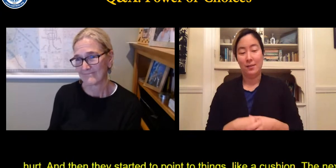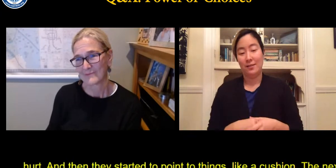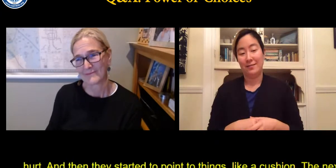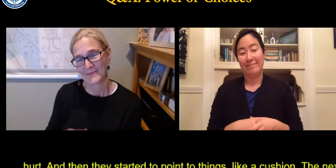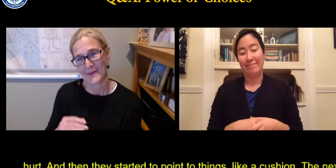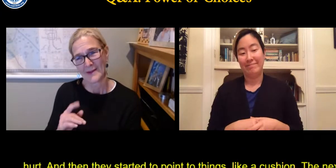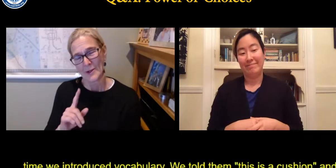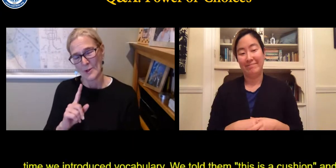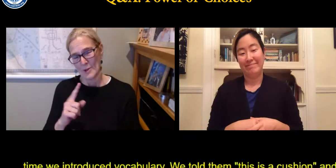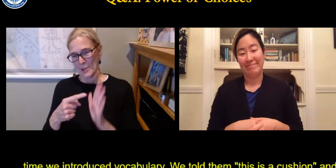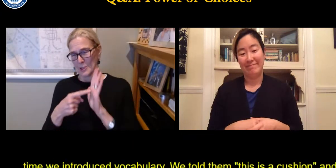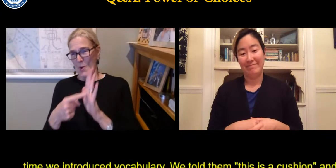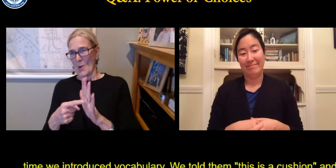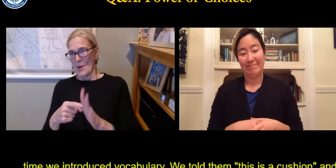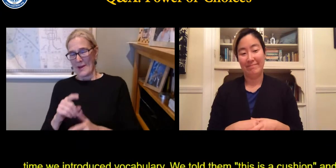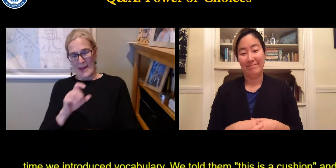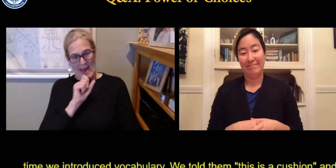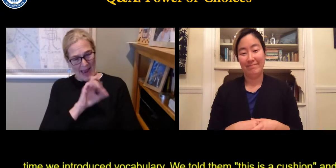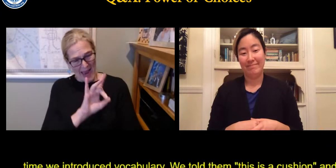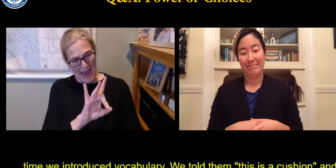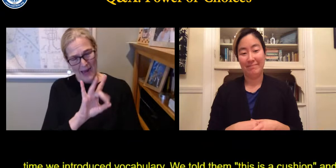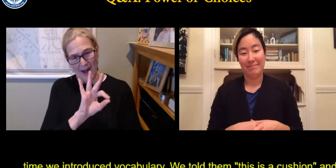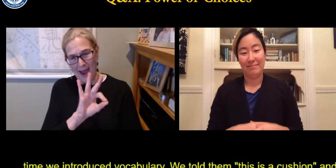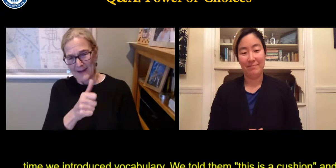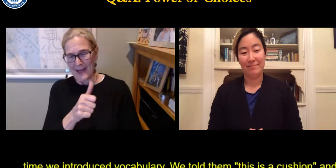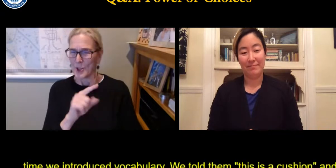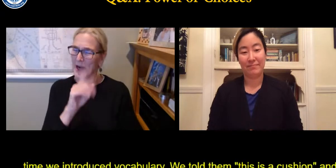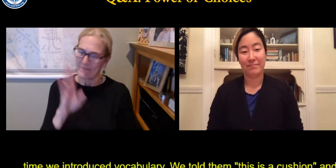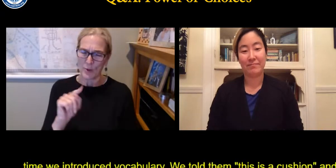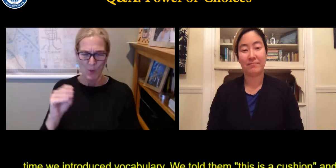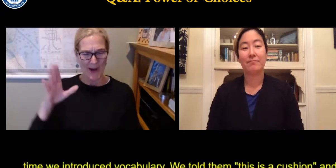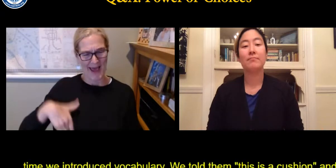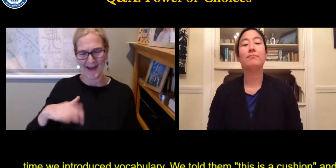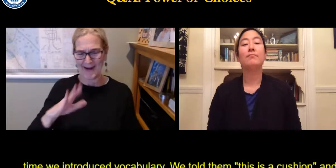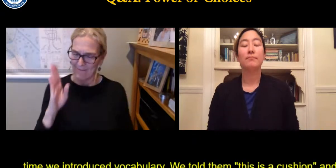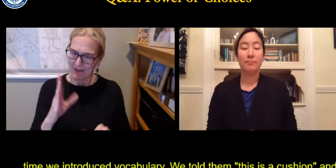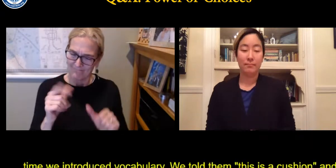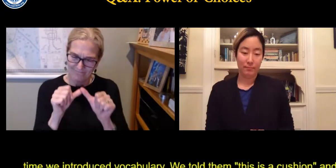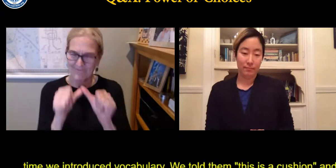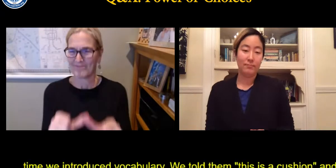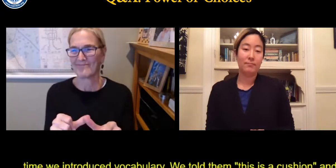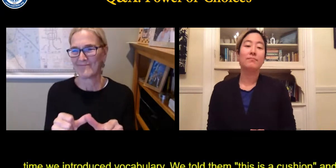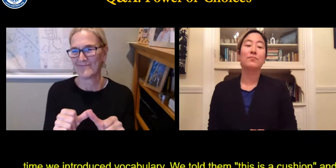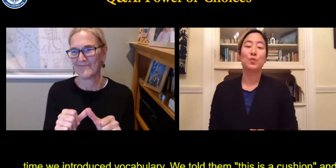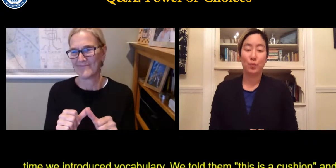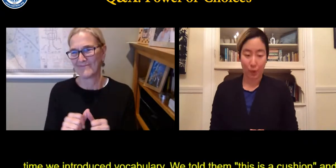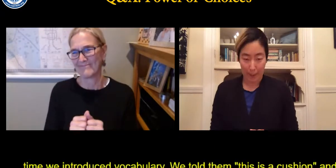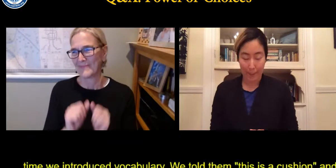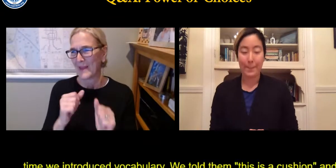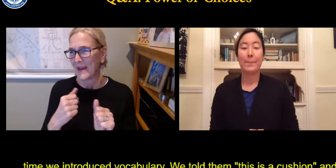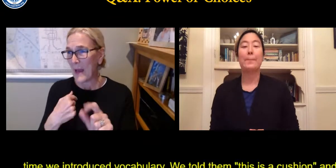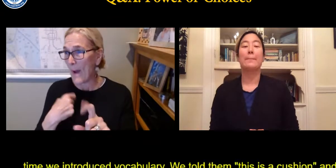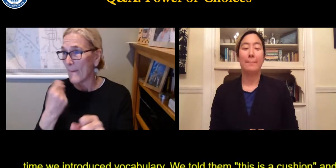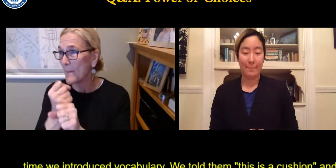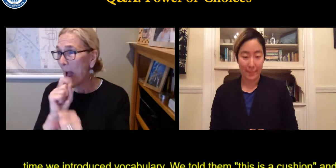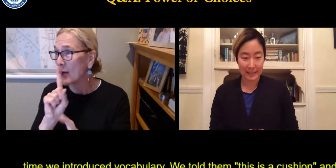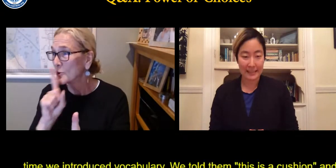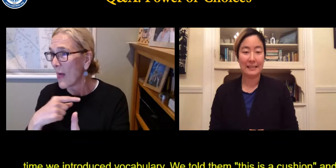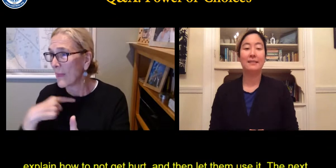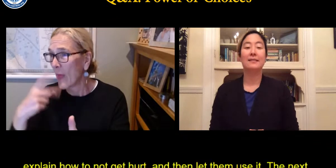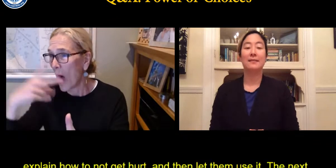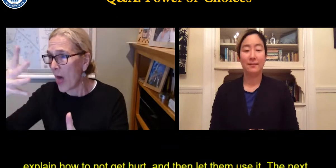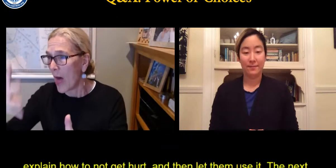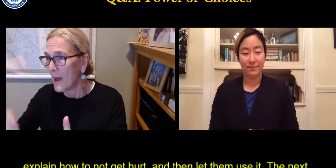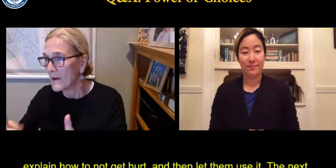after a year of this type of therapy, the student developed more and more language and was able to ask for their needs. Dr. Marla says,